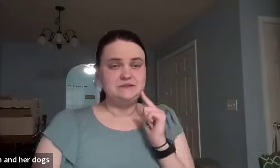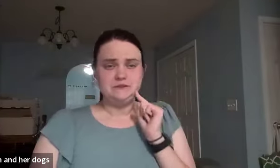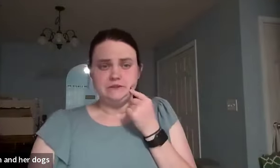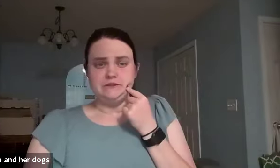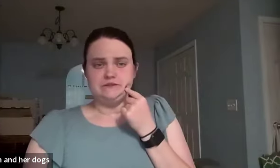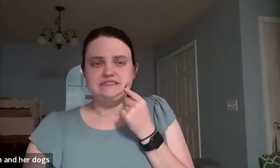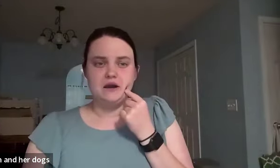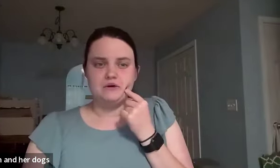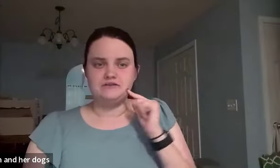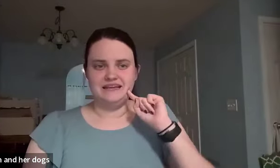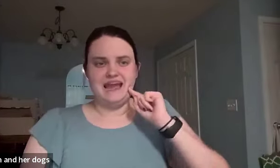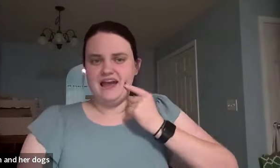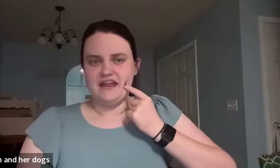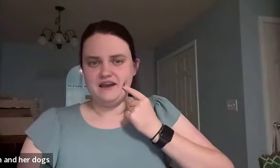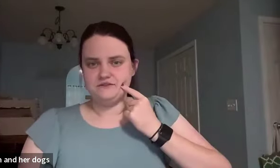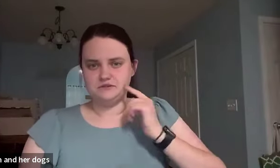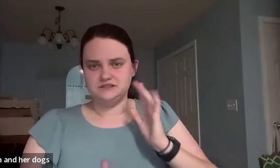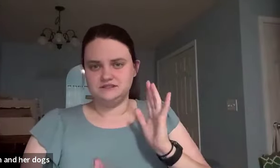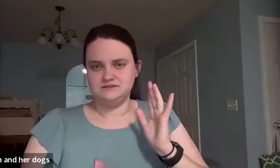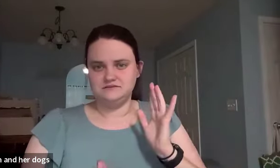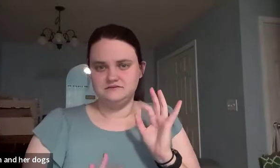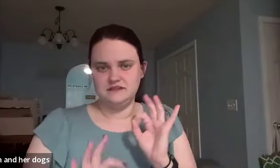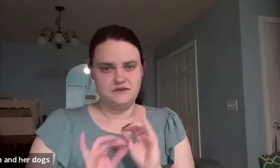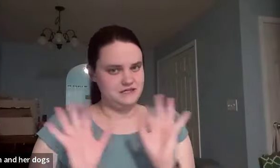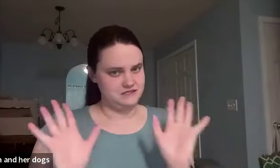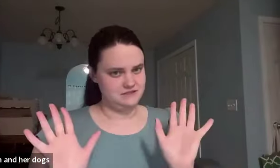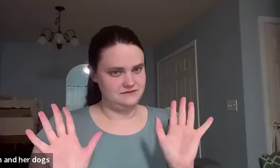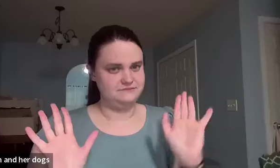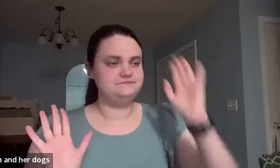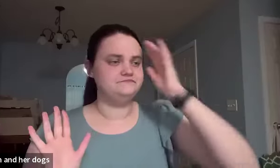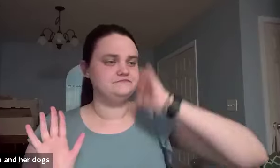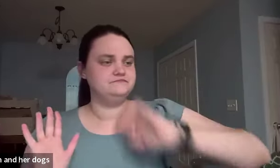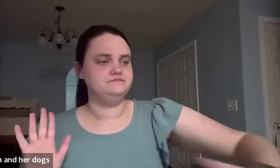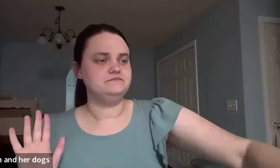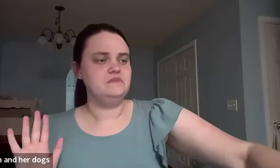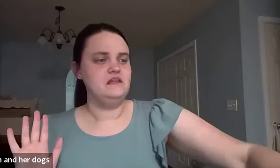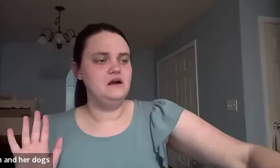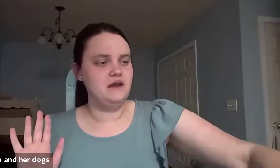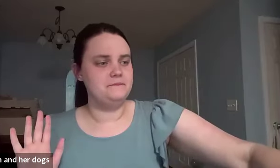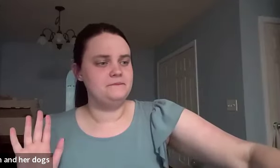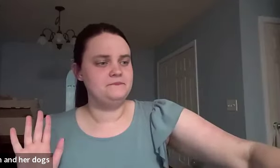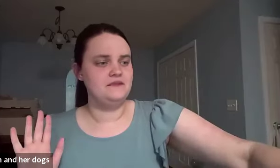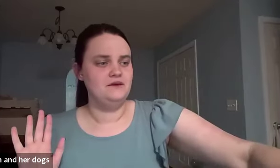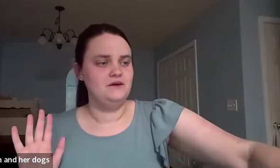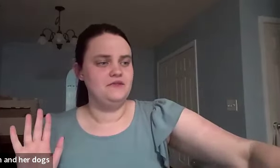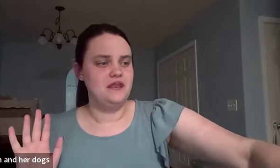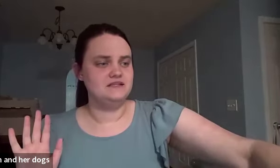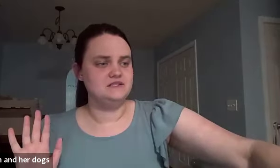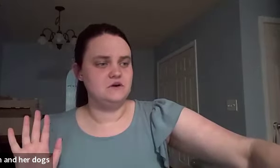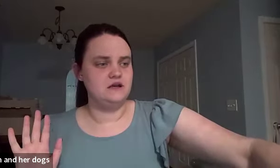candy, sour, like add that afterwards, if that makes sense. Okay. The next